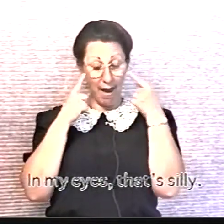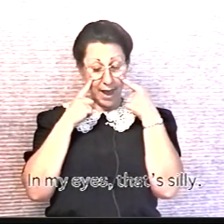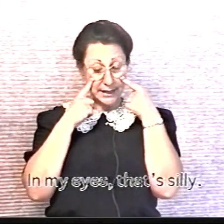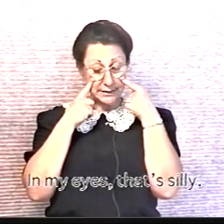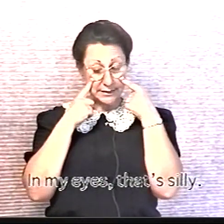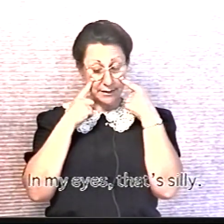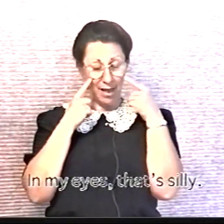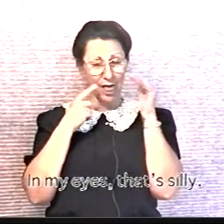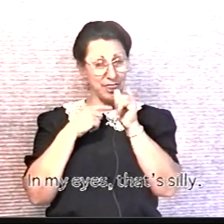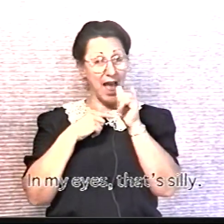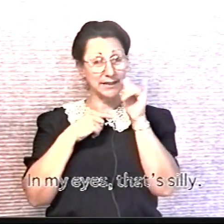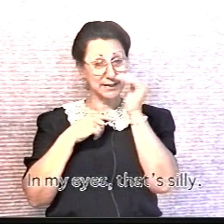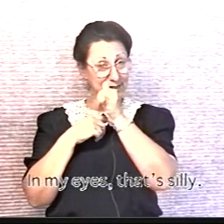eyes, that's silly.